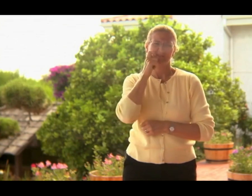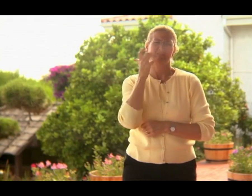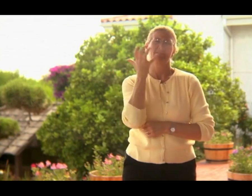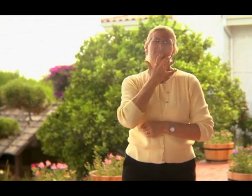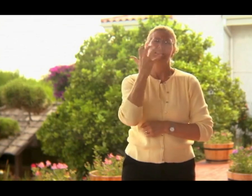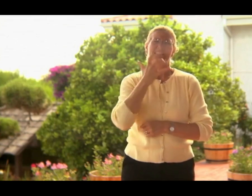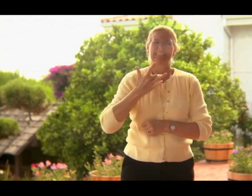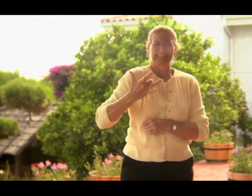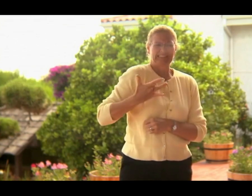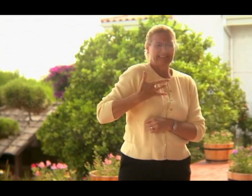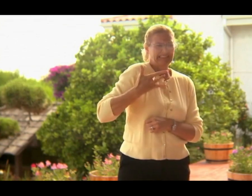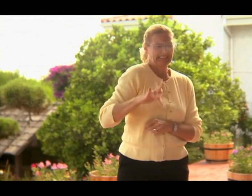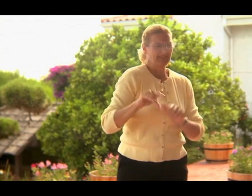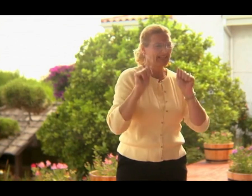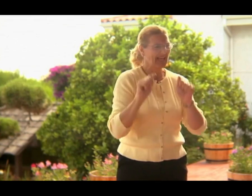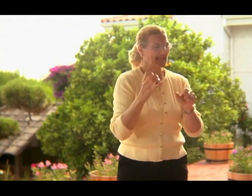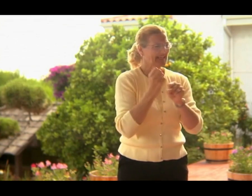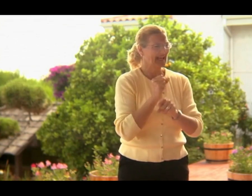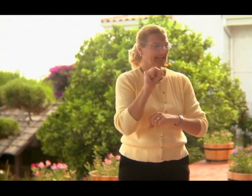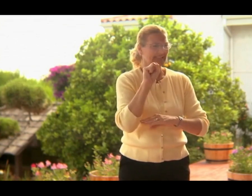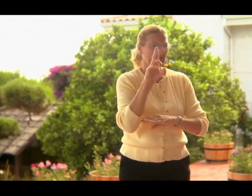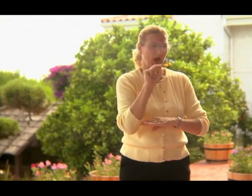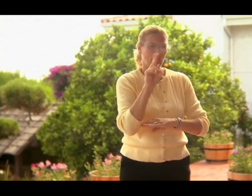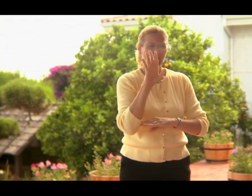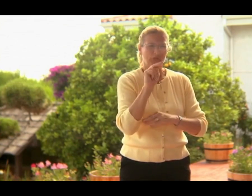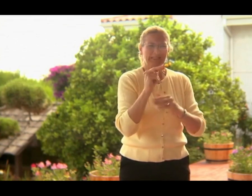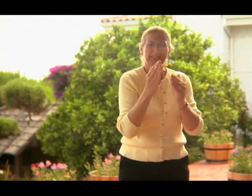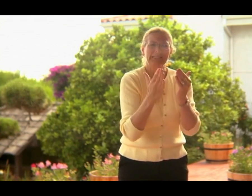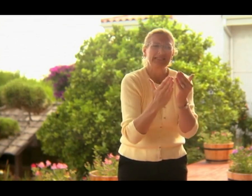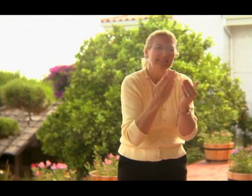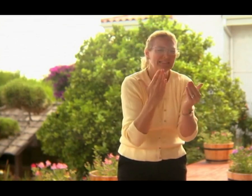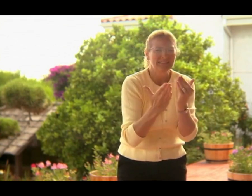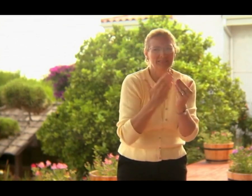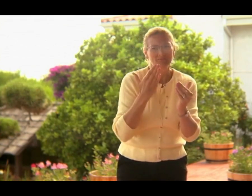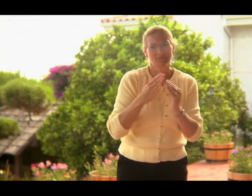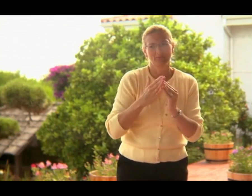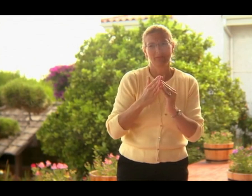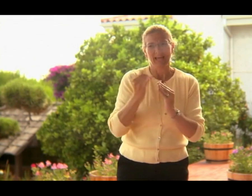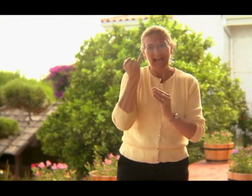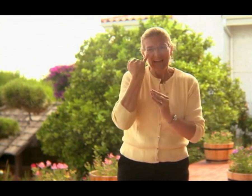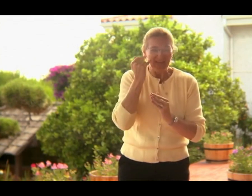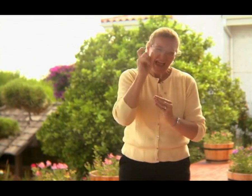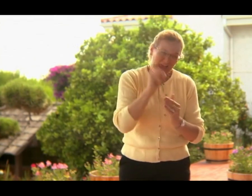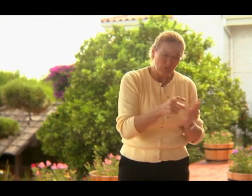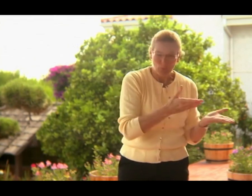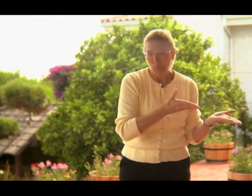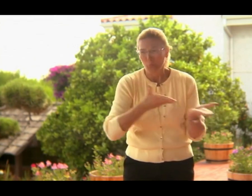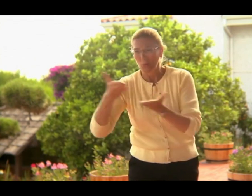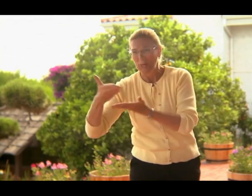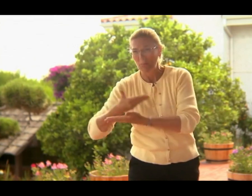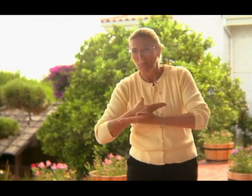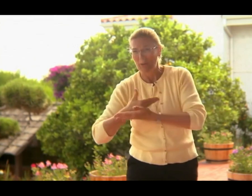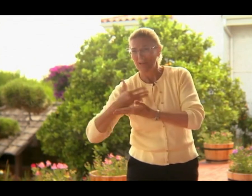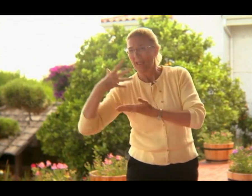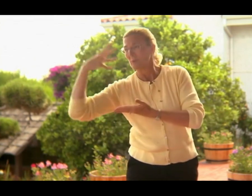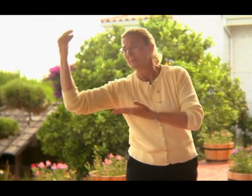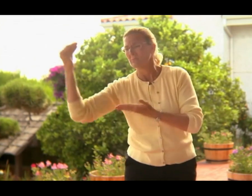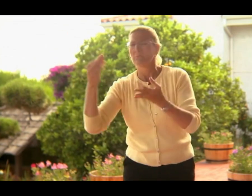Their skin is very delicate and they can get sunburned more easily. If you do have to bring babies